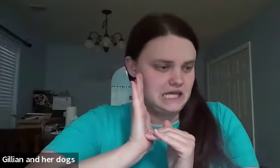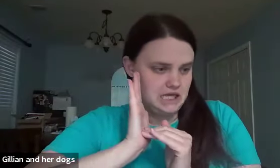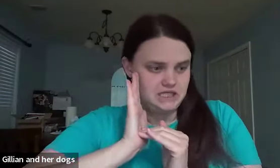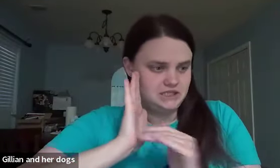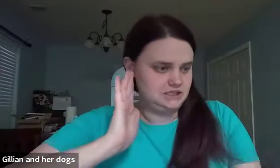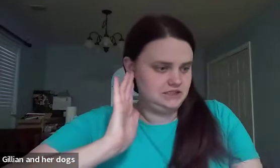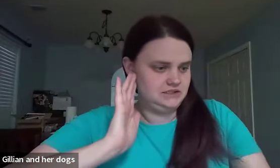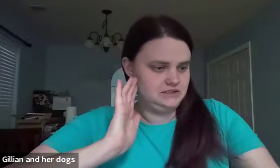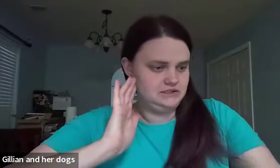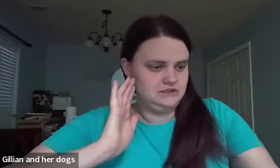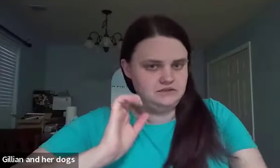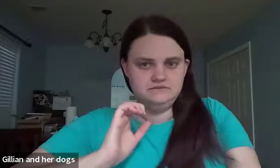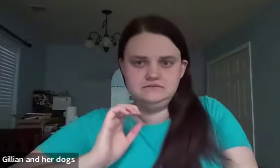again?